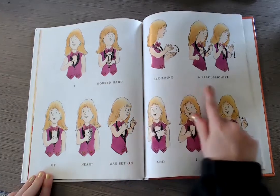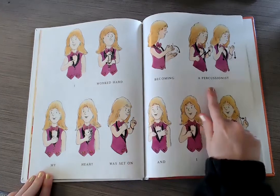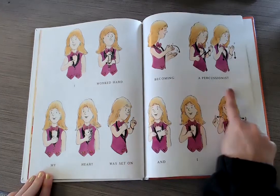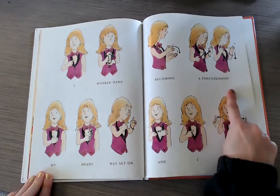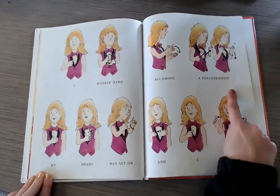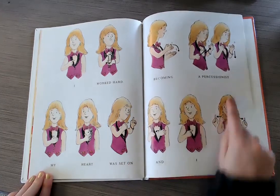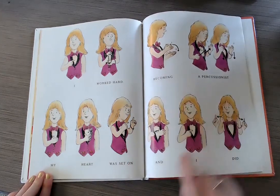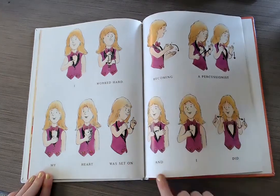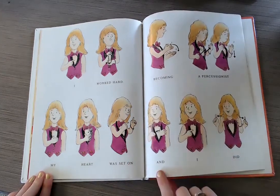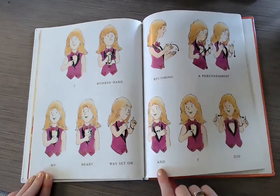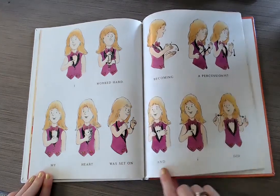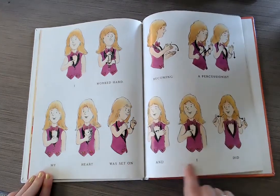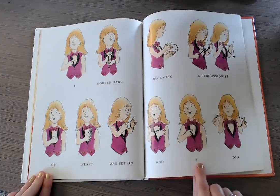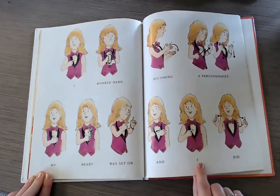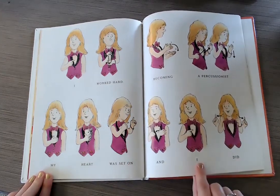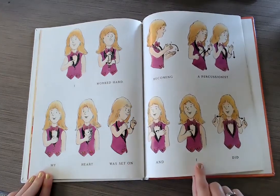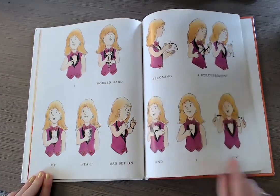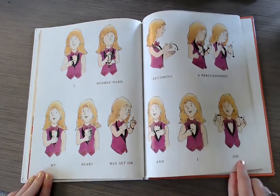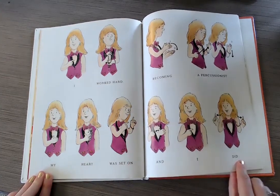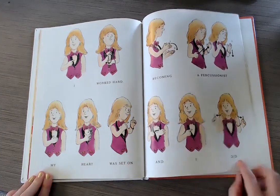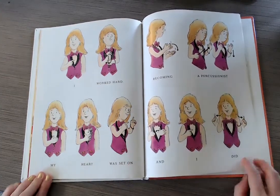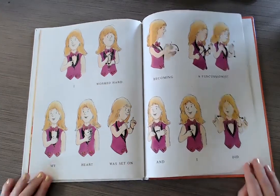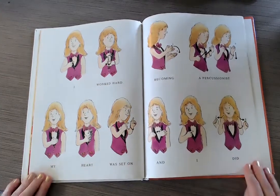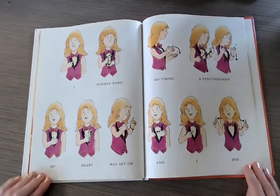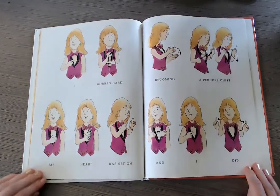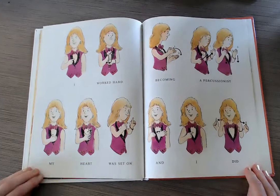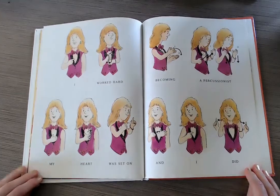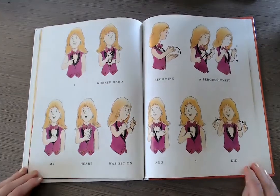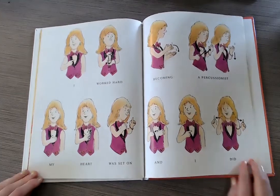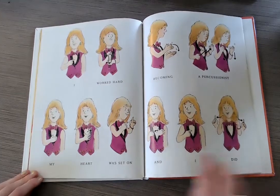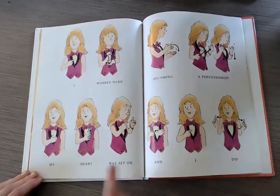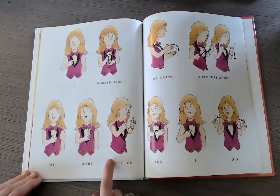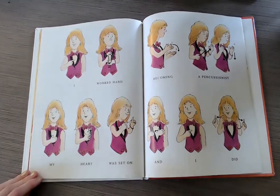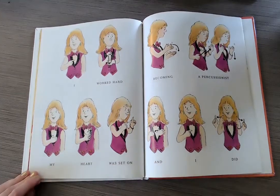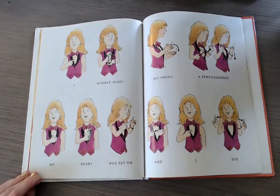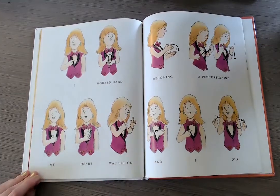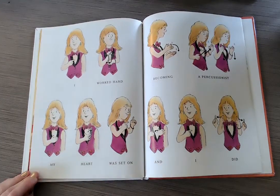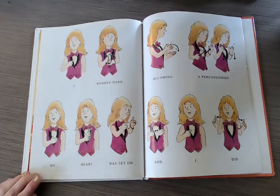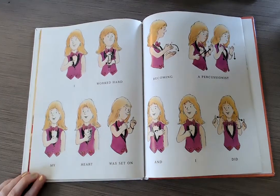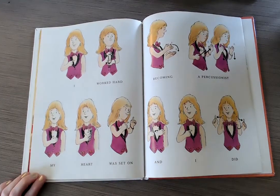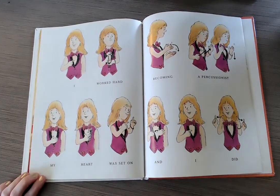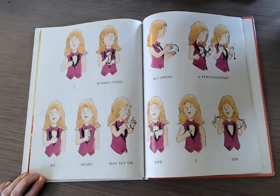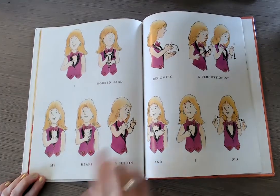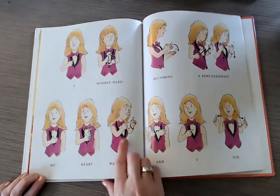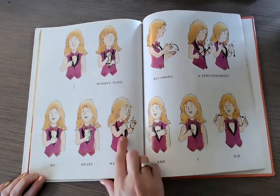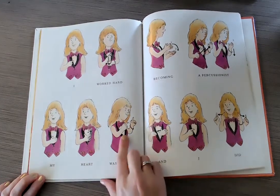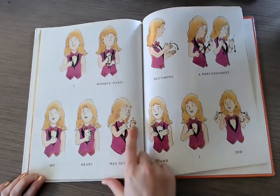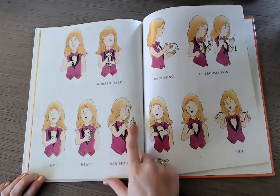a percussionist, and I did. When you sign, you have to make sure your face says what you're